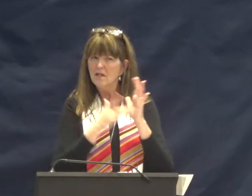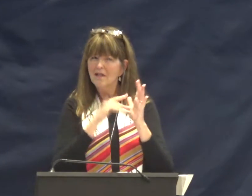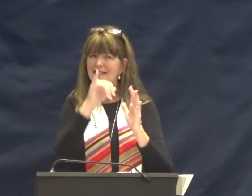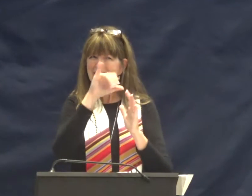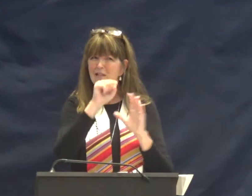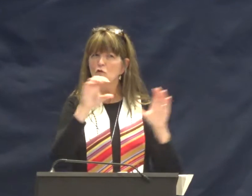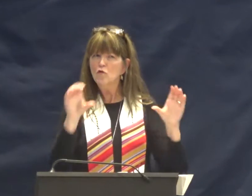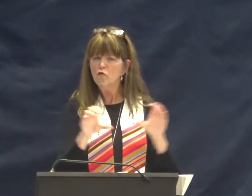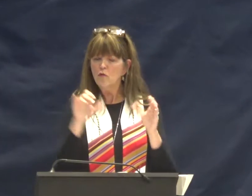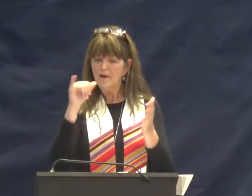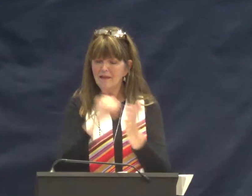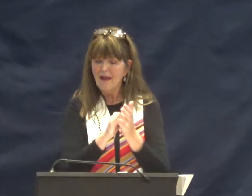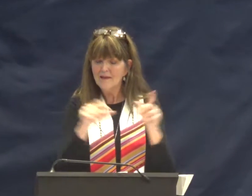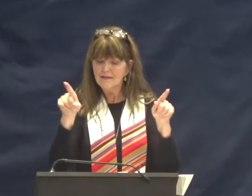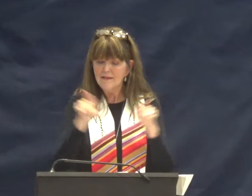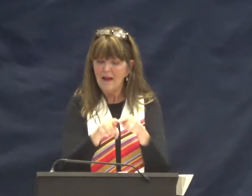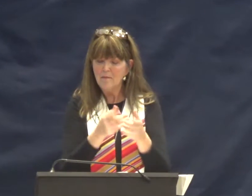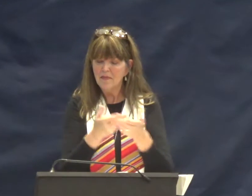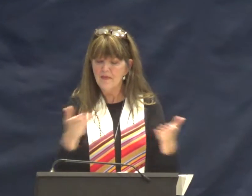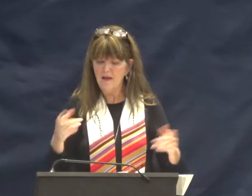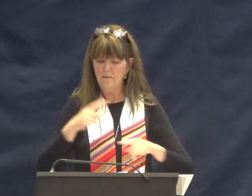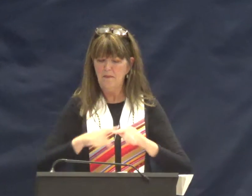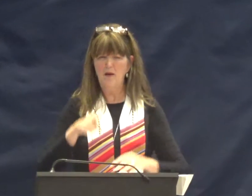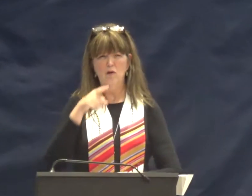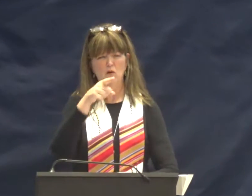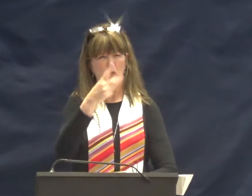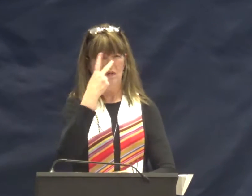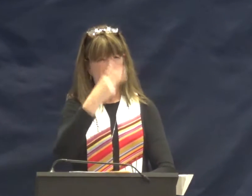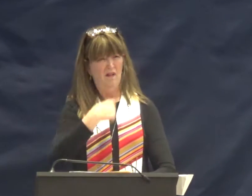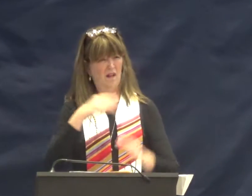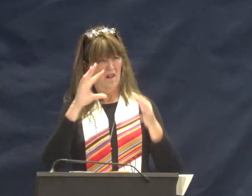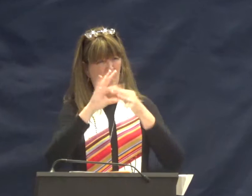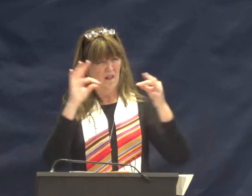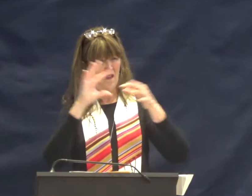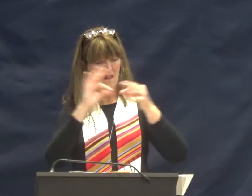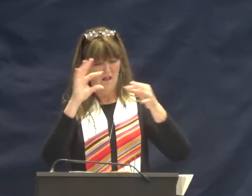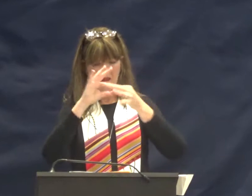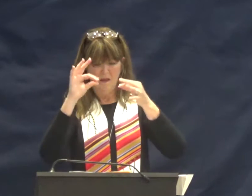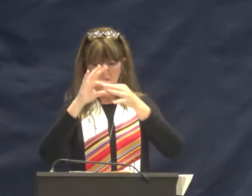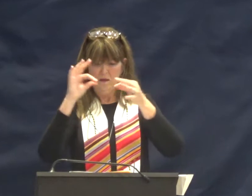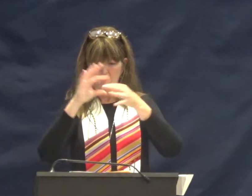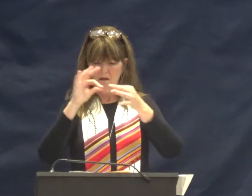you know, in the text that we just read, Jesus is doing just that.